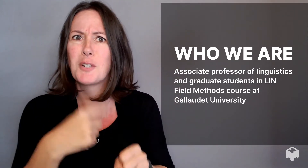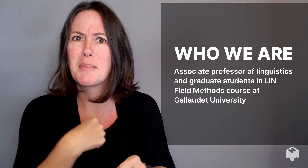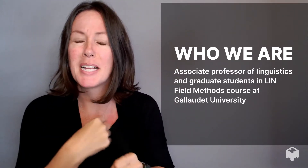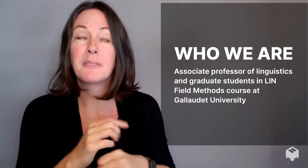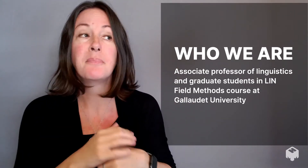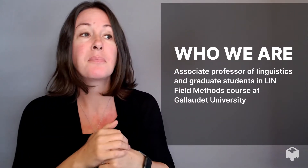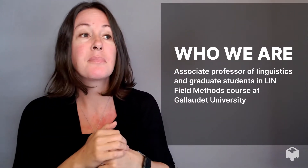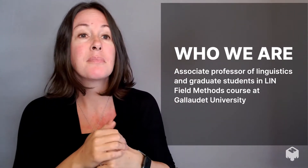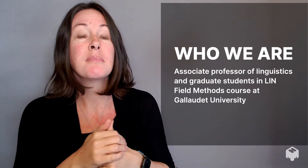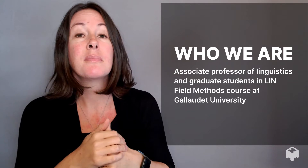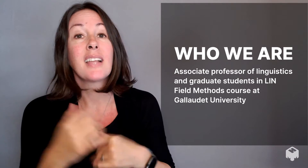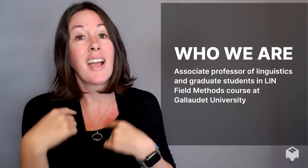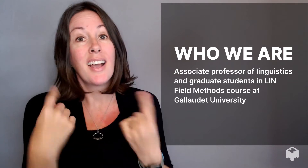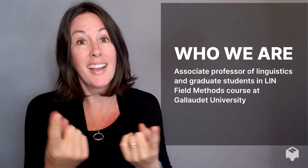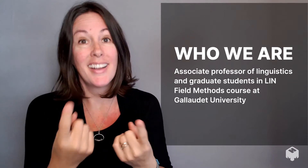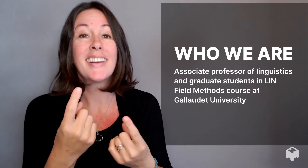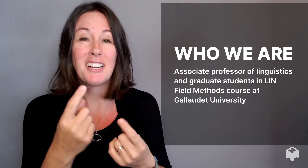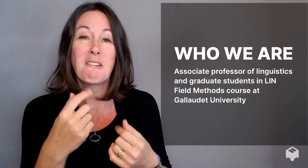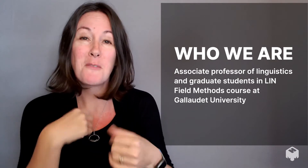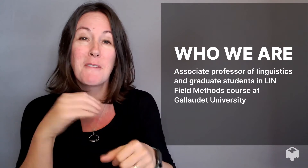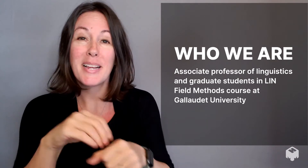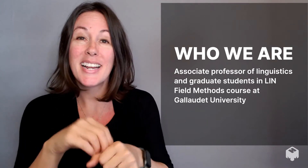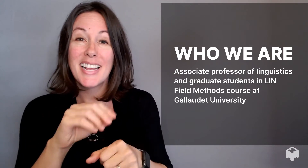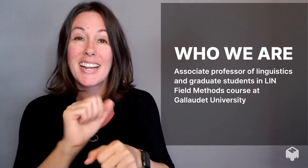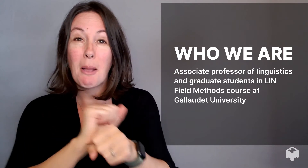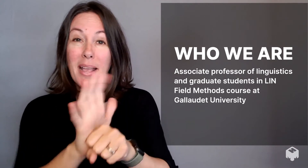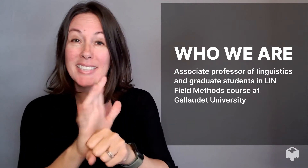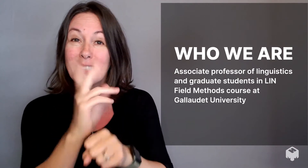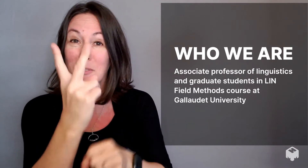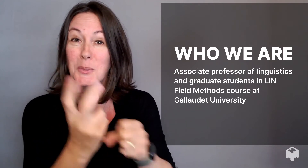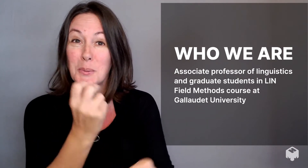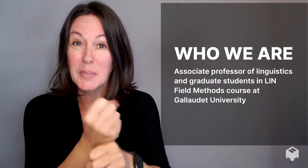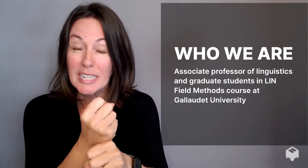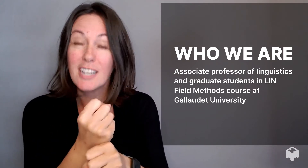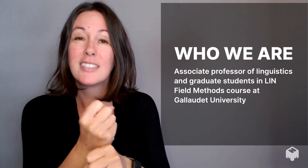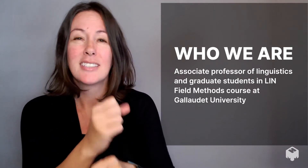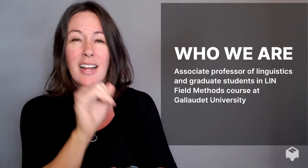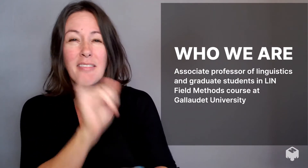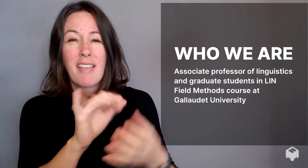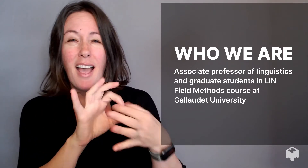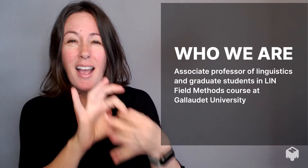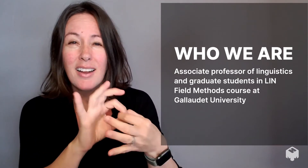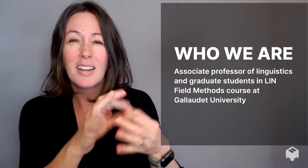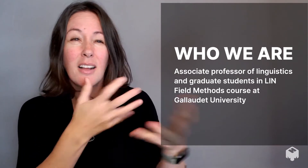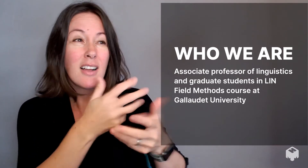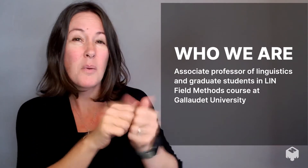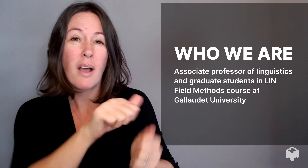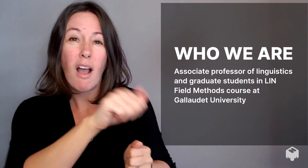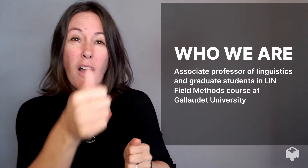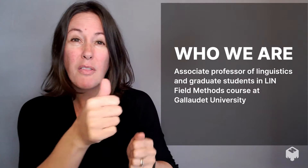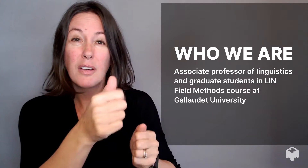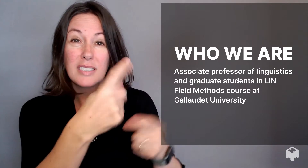me. And obviously the past 2 years we've been in this pandemic, and so that ability to connect